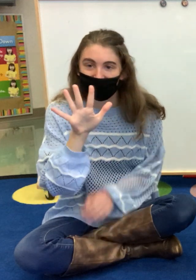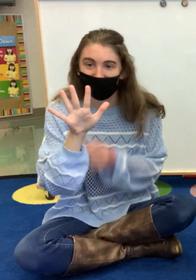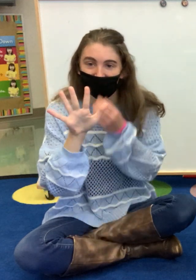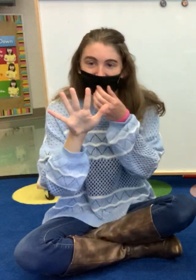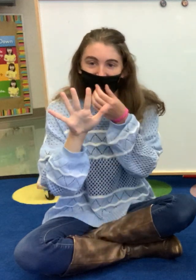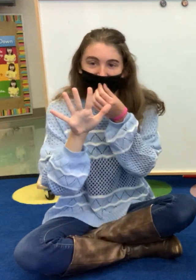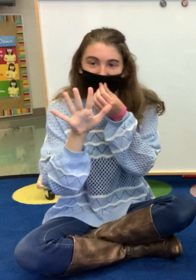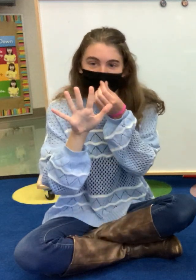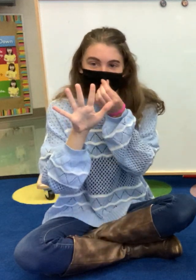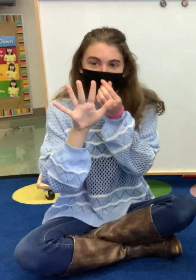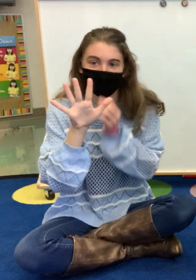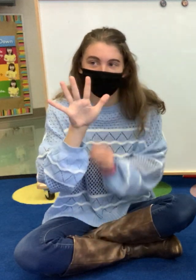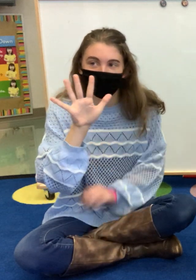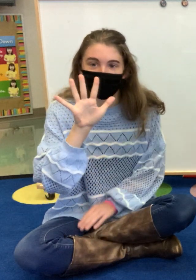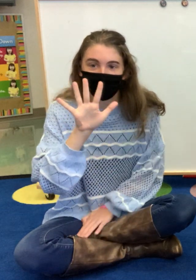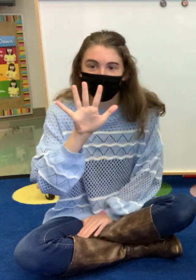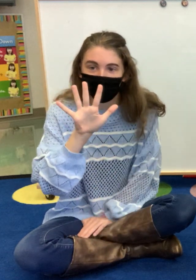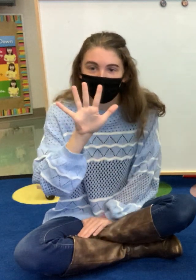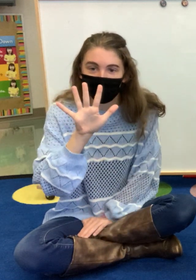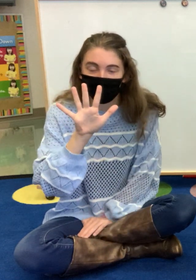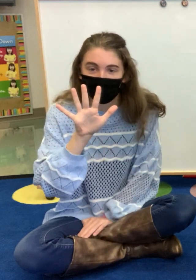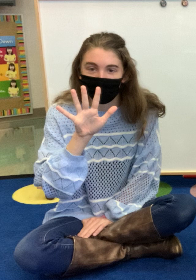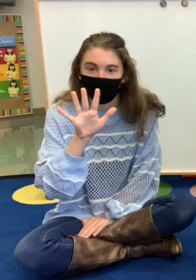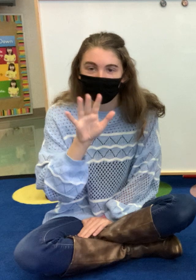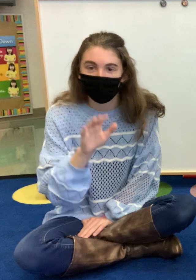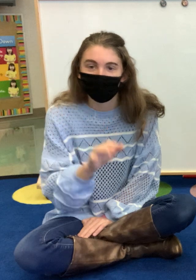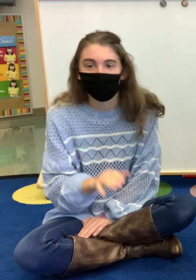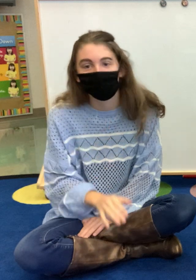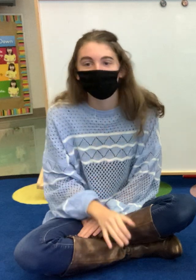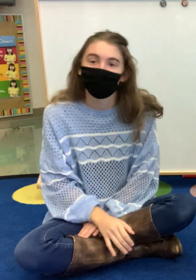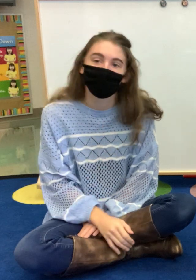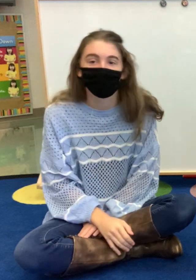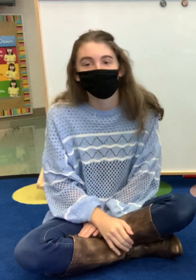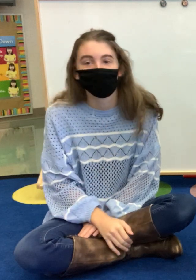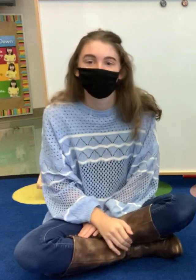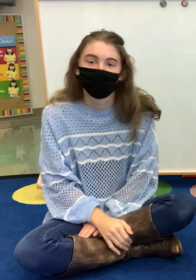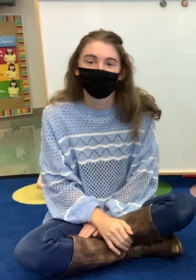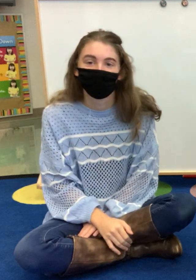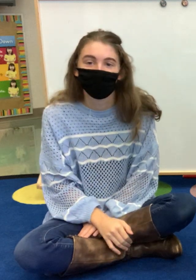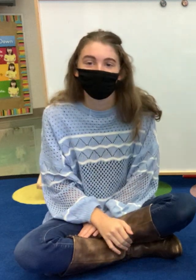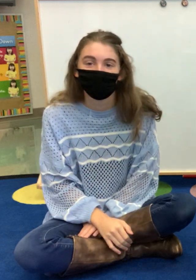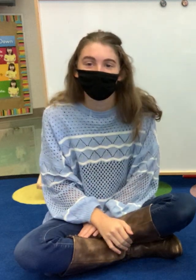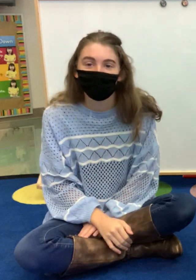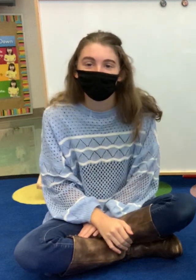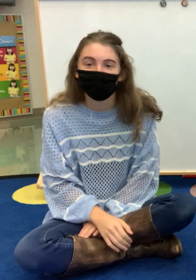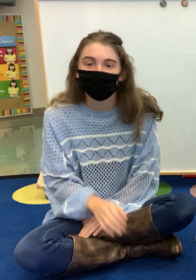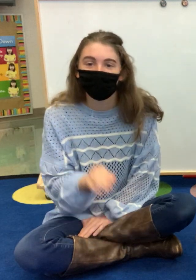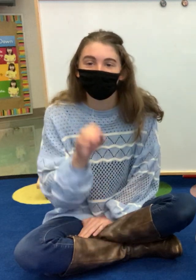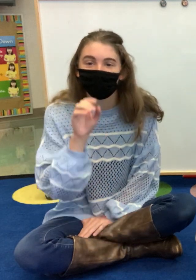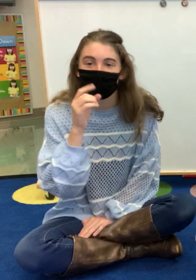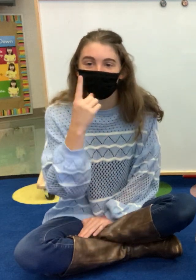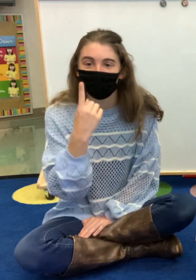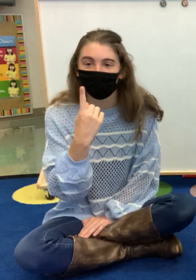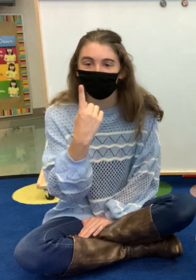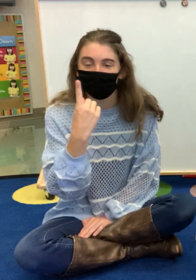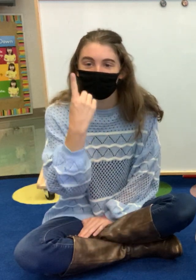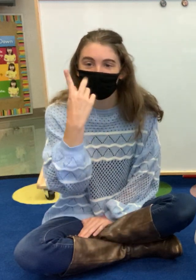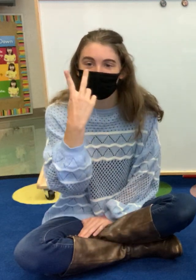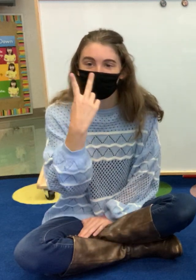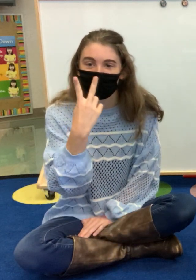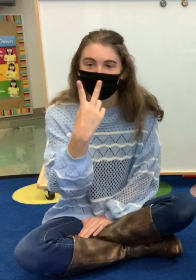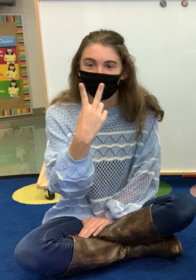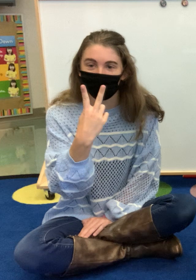Five, kookaburras laughing. Can you laugh with me? Ha ha ha ha ha. Good job, let's count them.